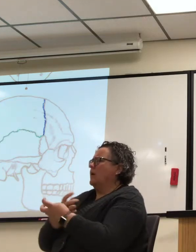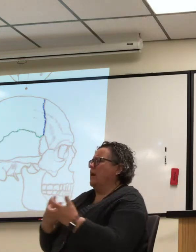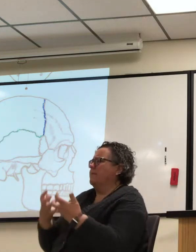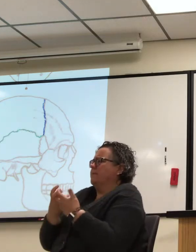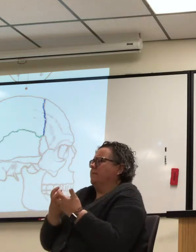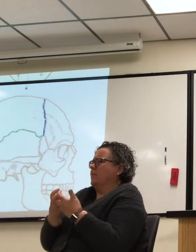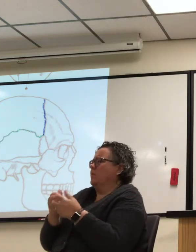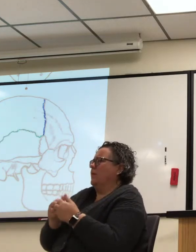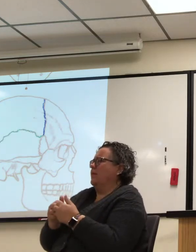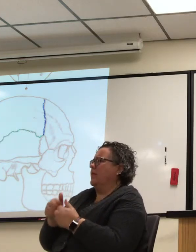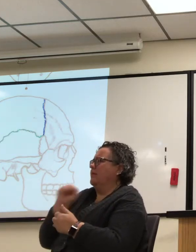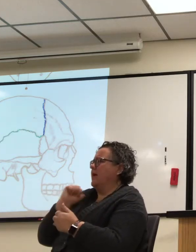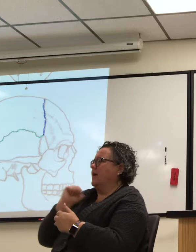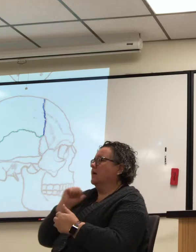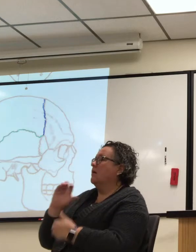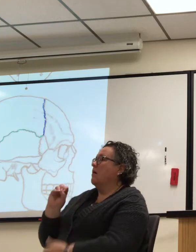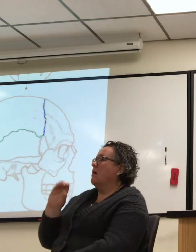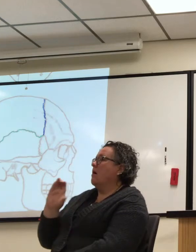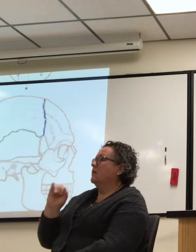Occipital bone, very good.